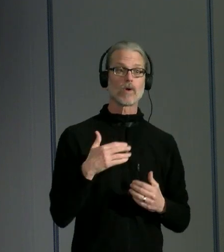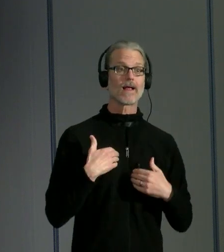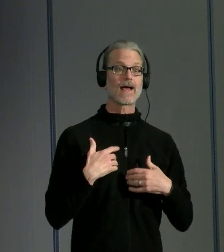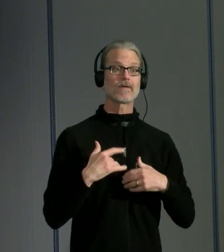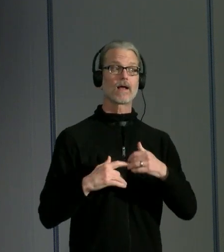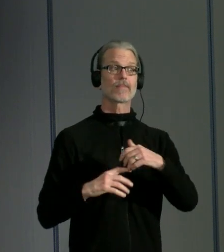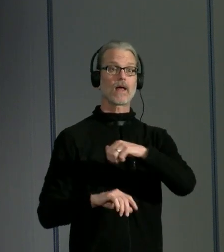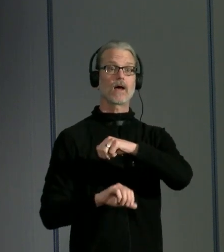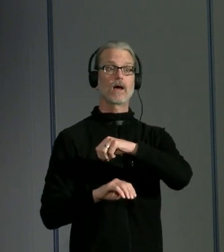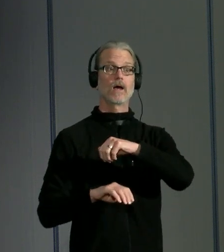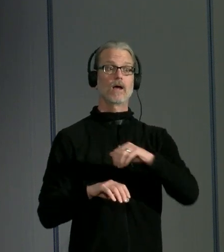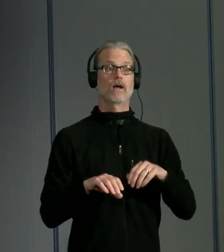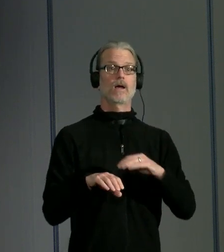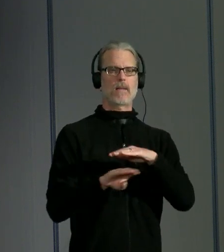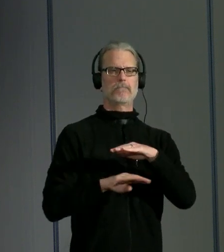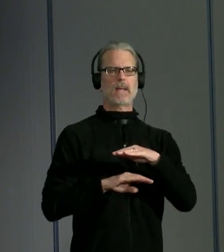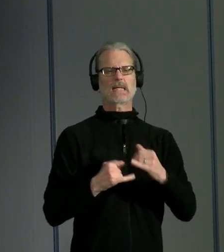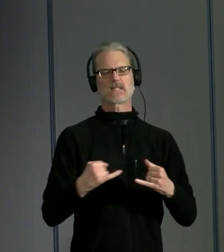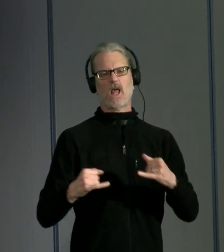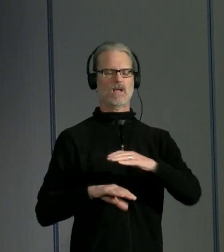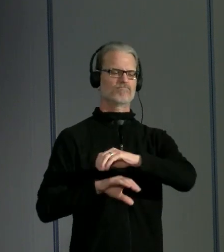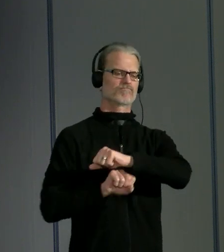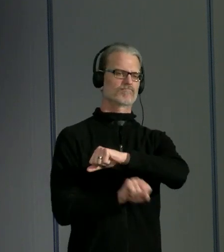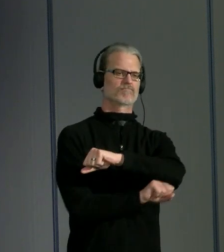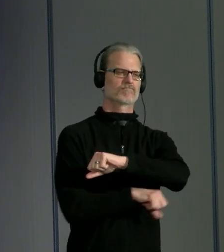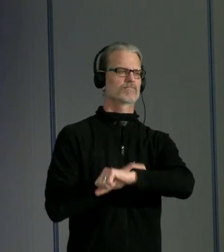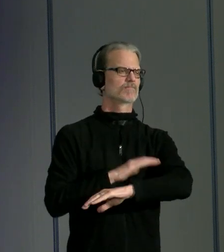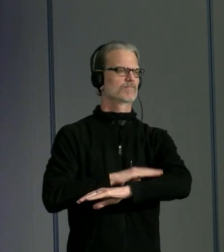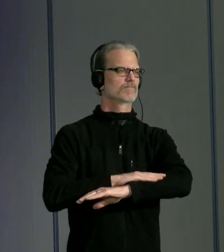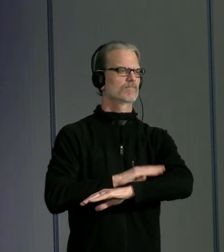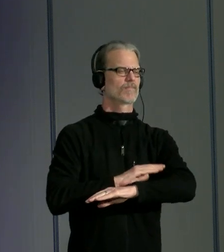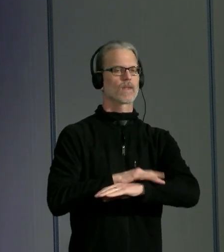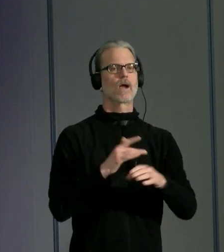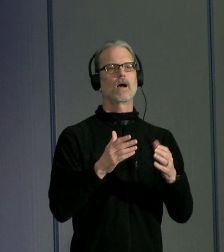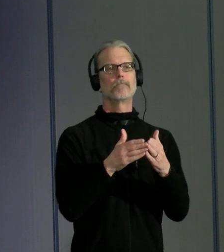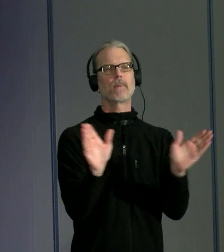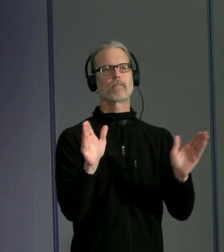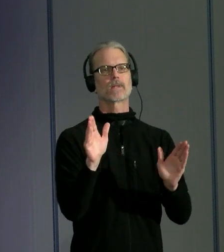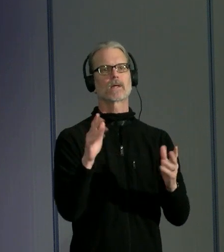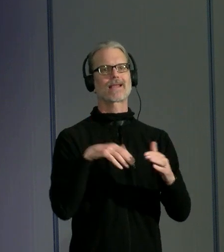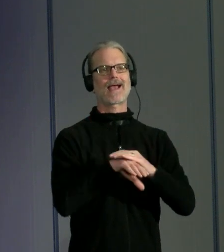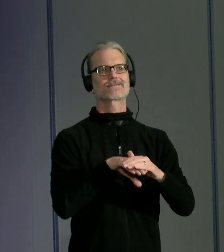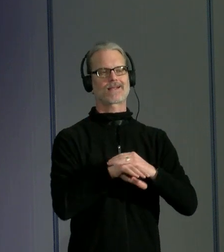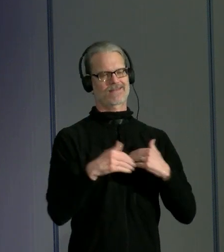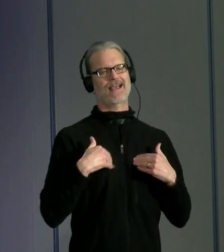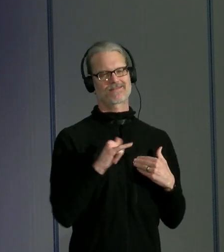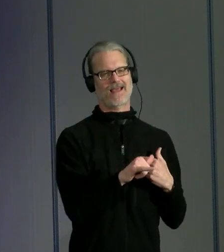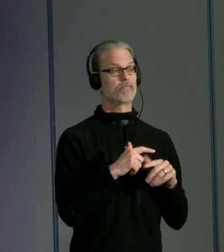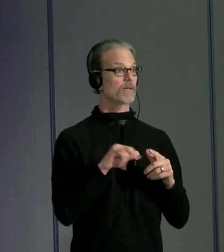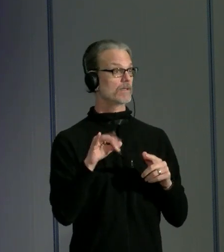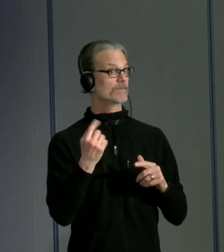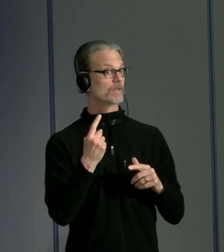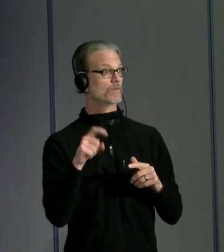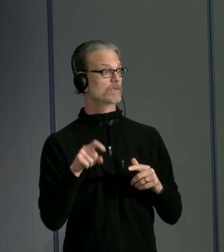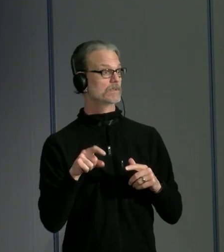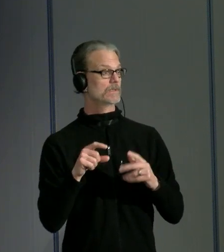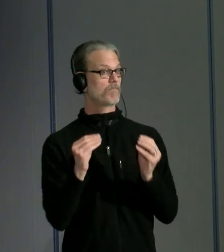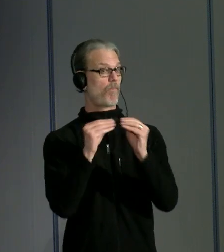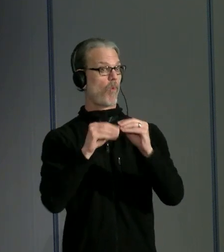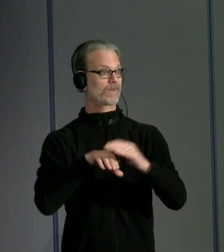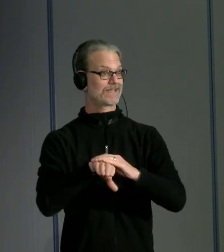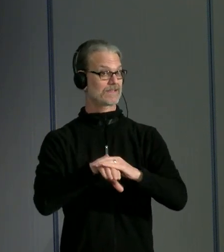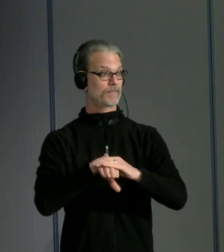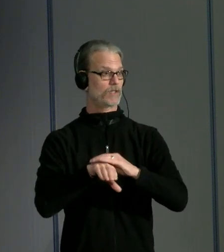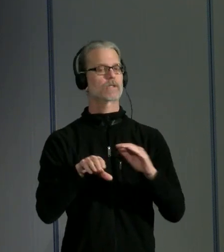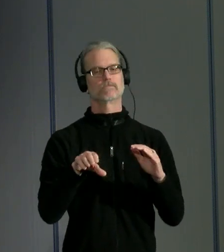baseline accessibility. Typically, public access has that baseline accessibility, but if someone needs further accessibility, you're